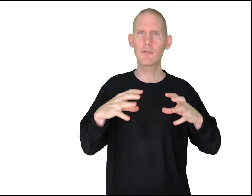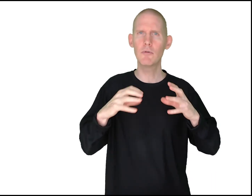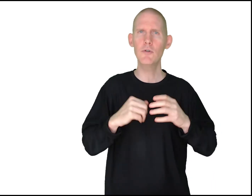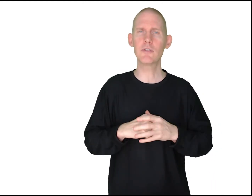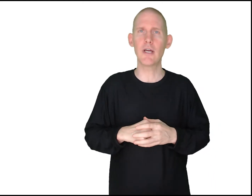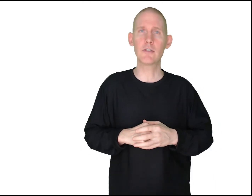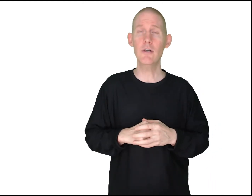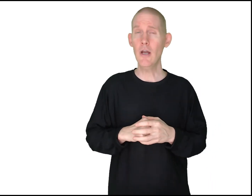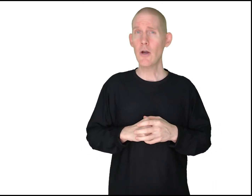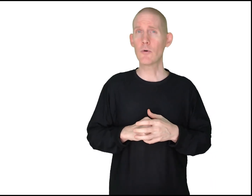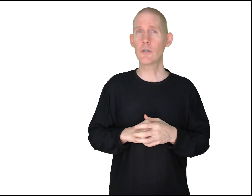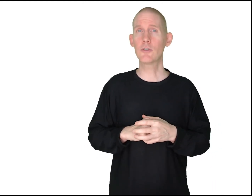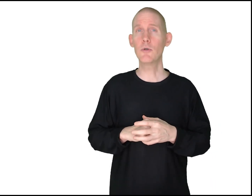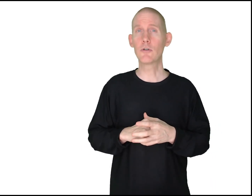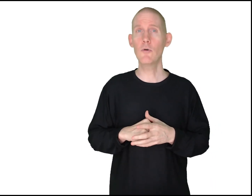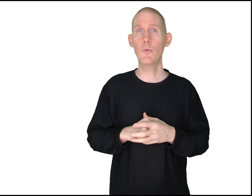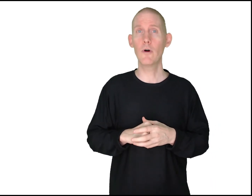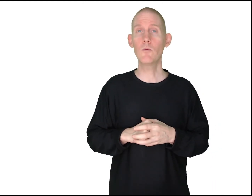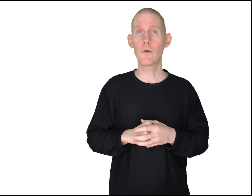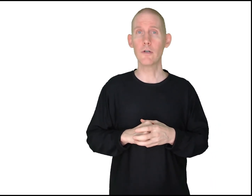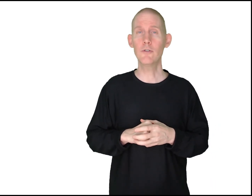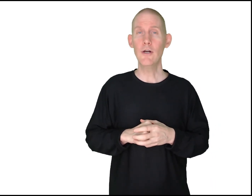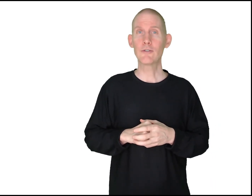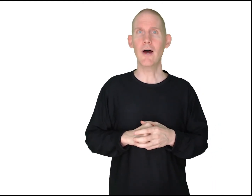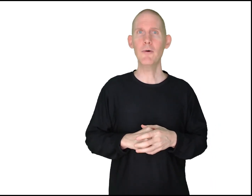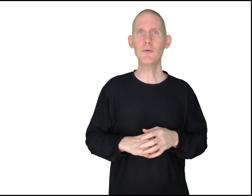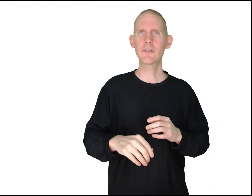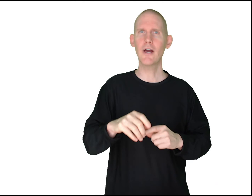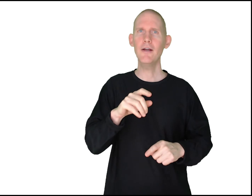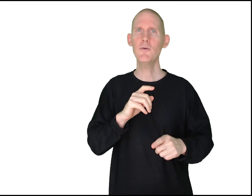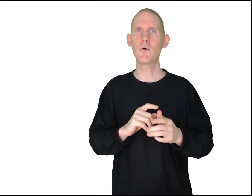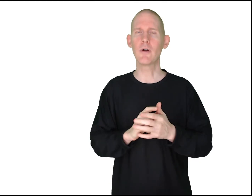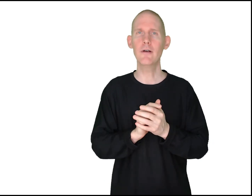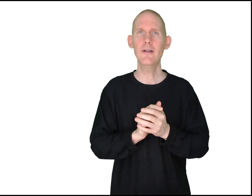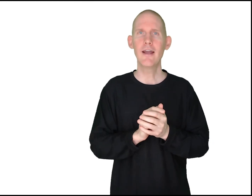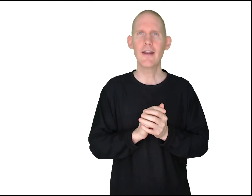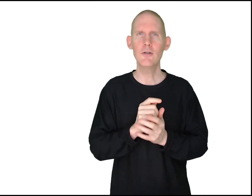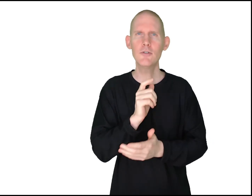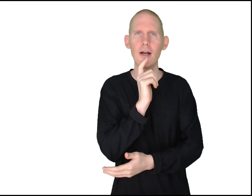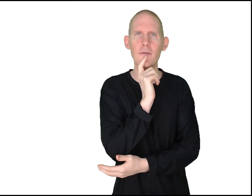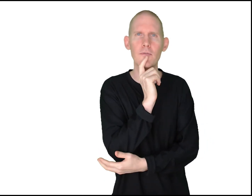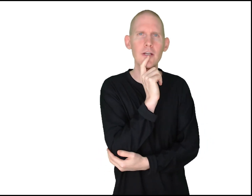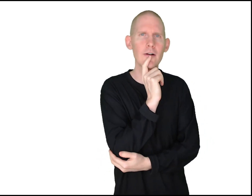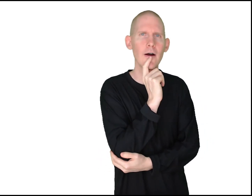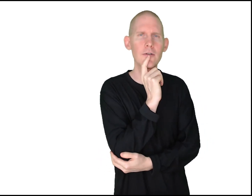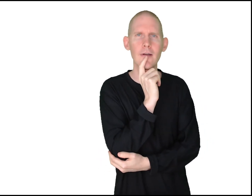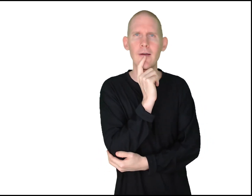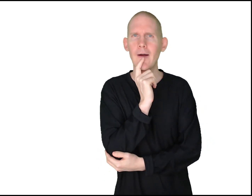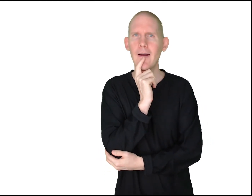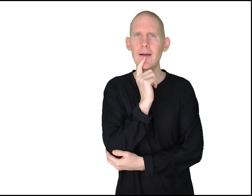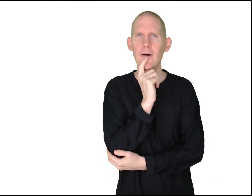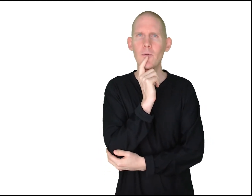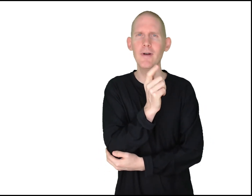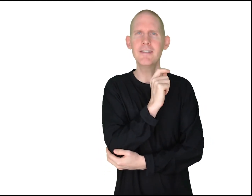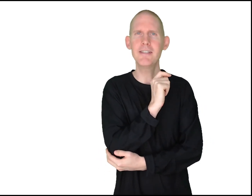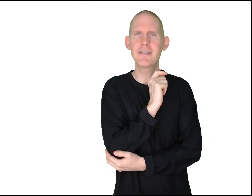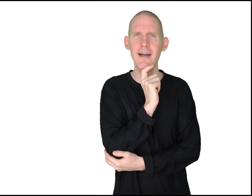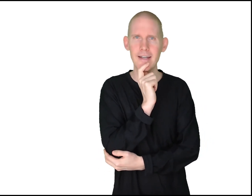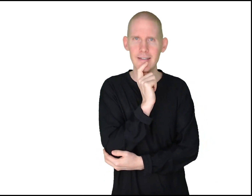review section, we're just doing Group 1 words. So I will sign the word, and you try to figure out, what is he signing? All